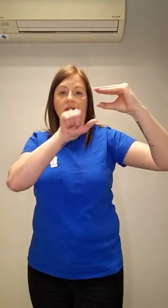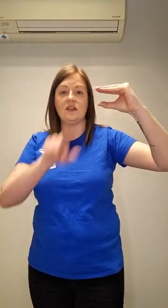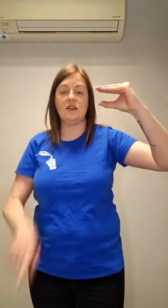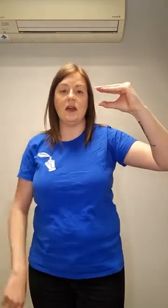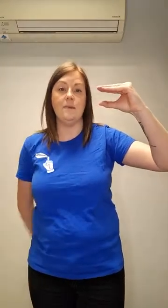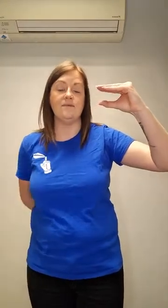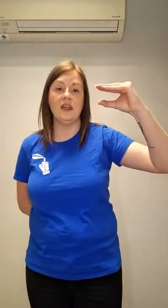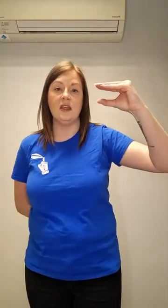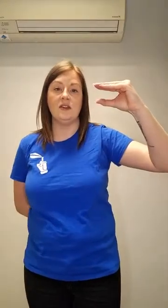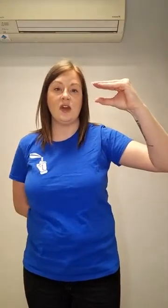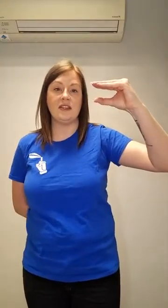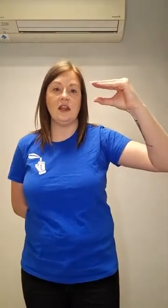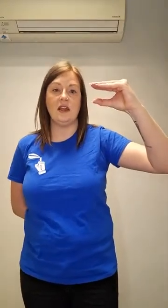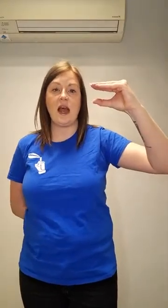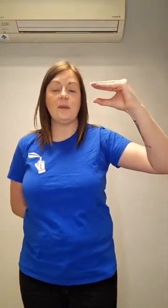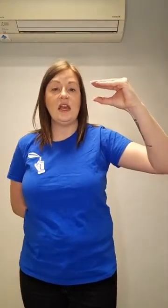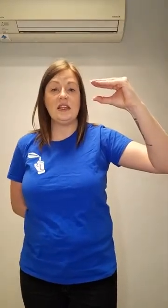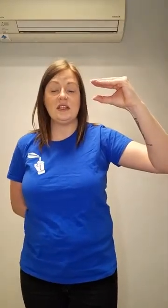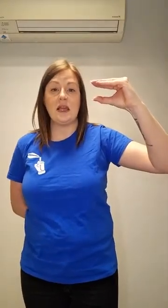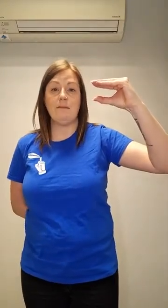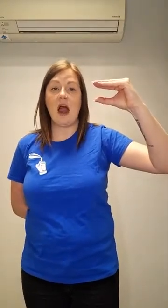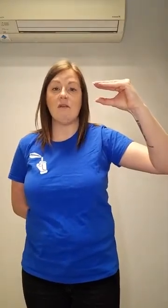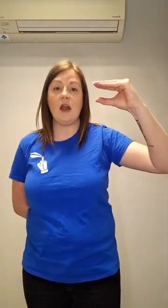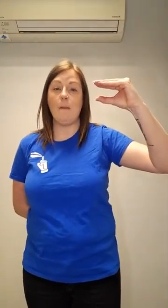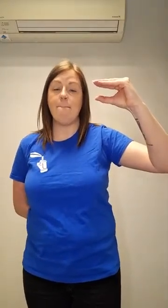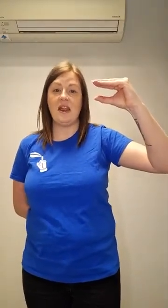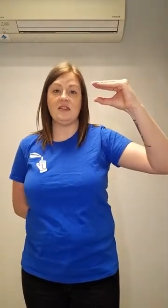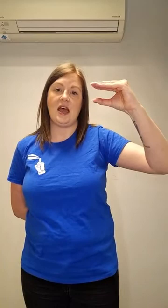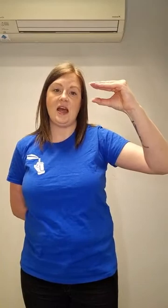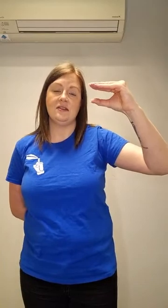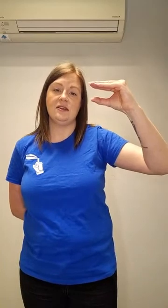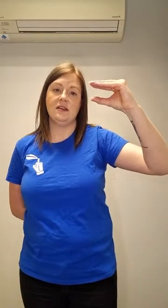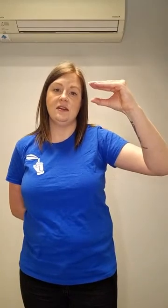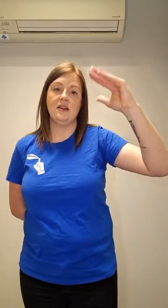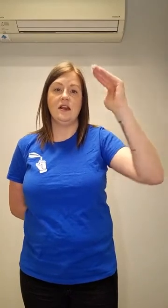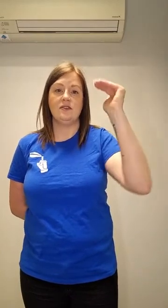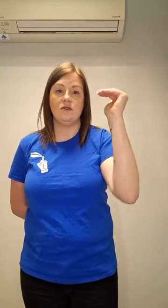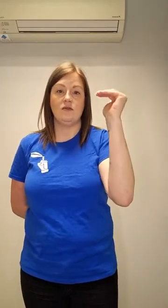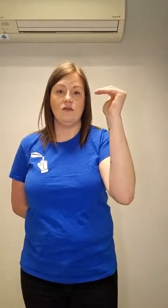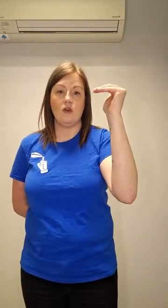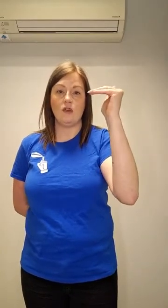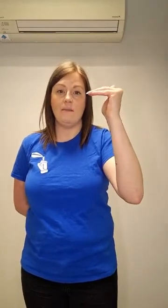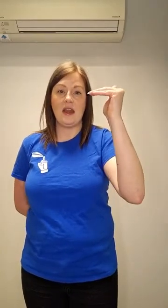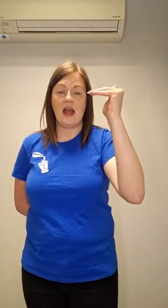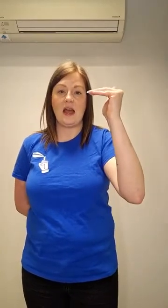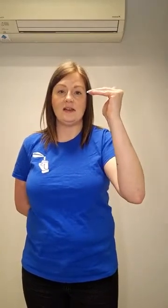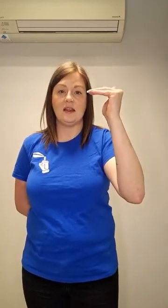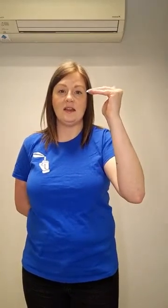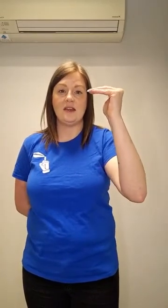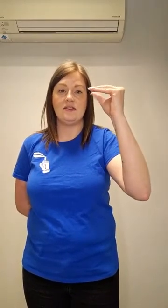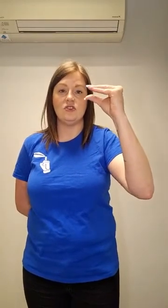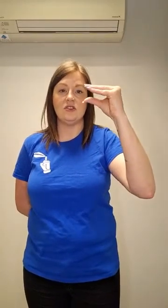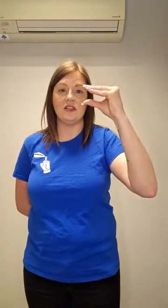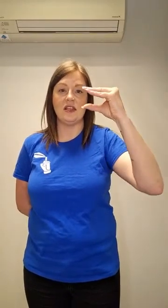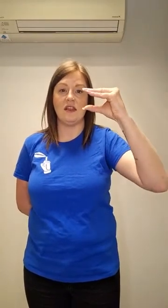and nice clear gap. This is a parallel bent hand. So you've got your bent hand like this, just extend that